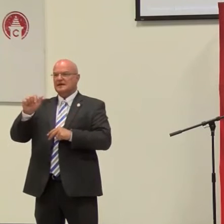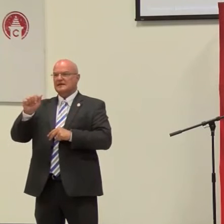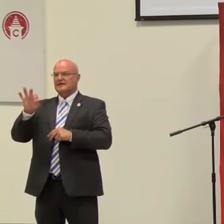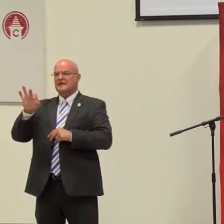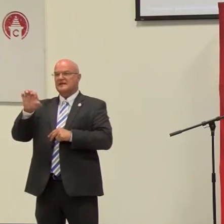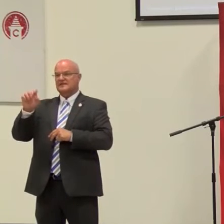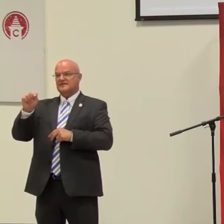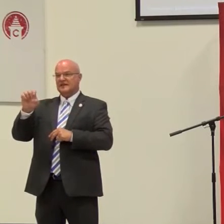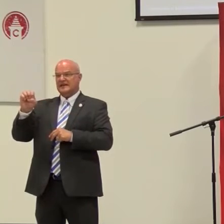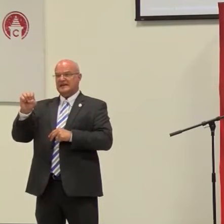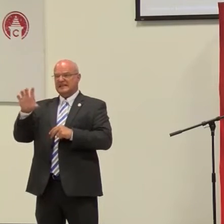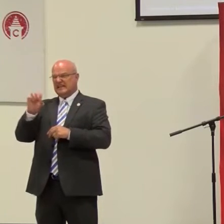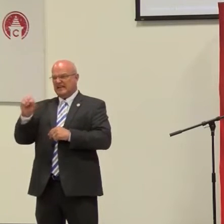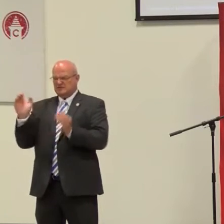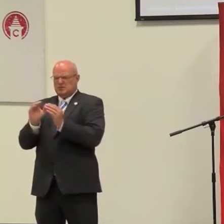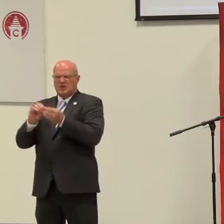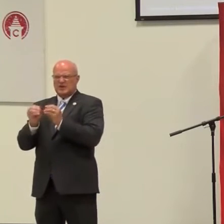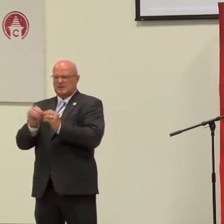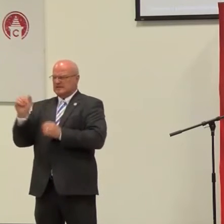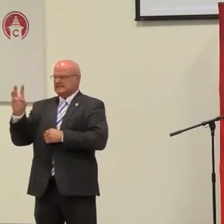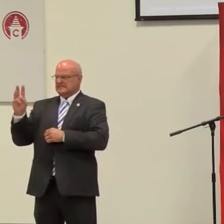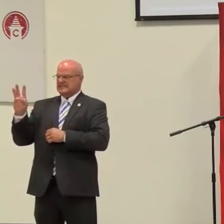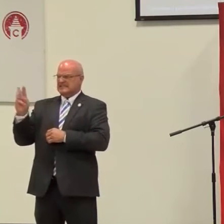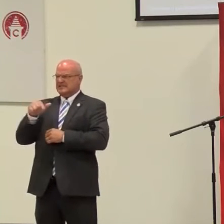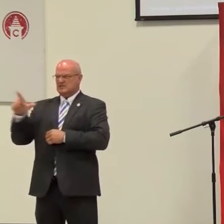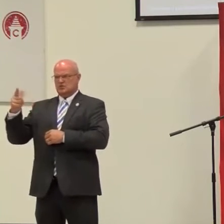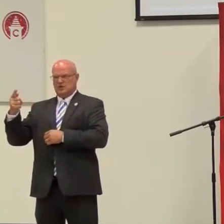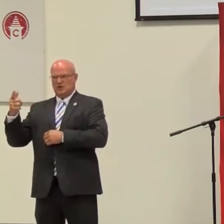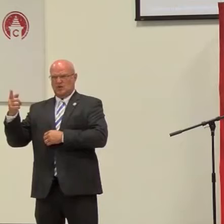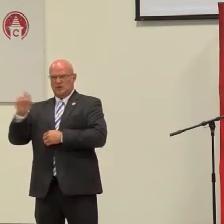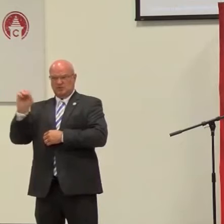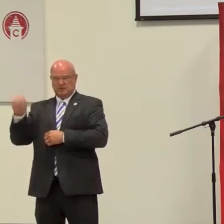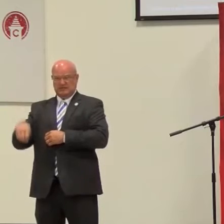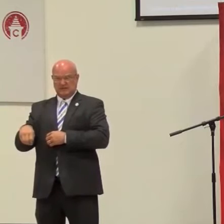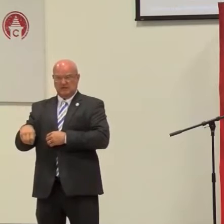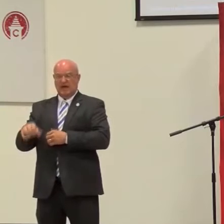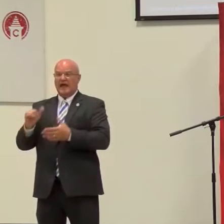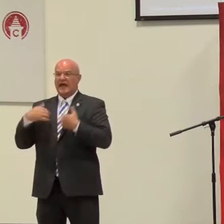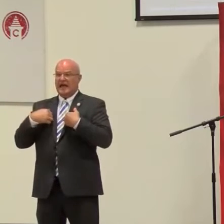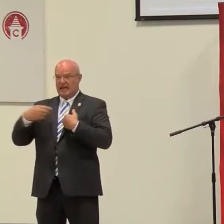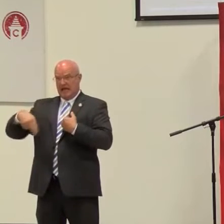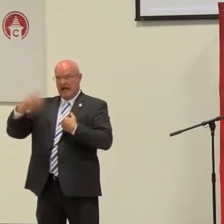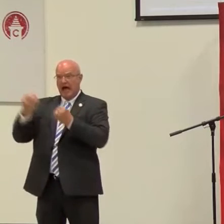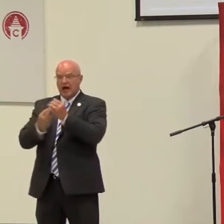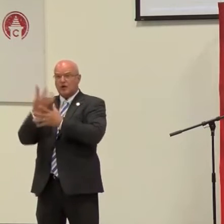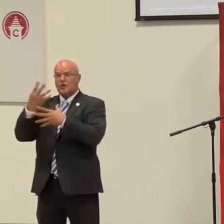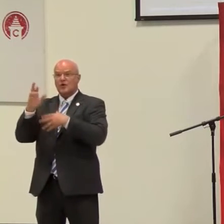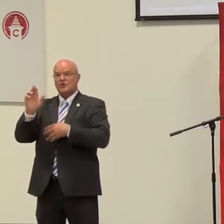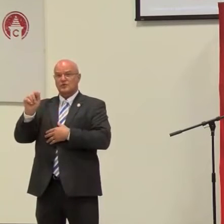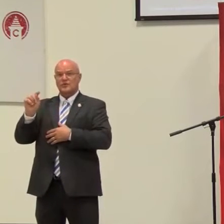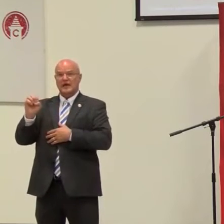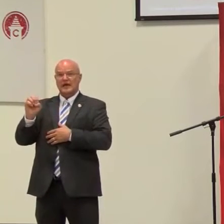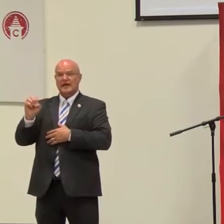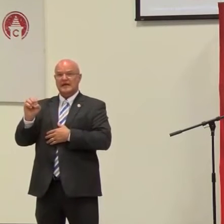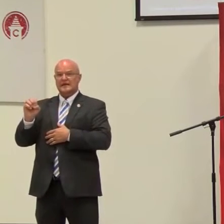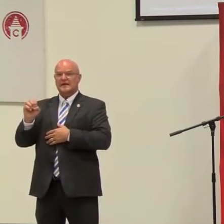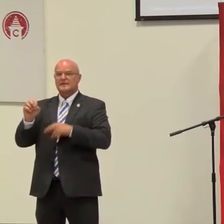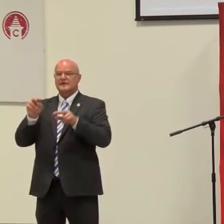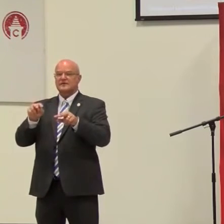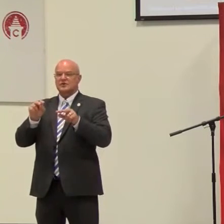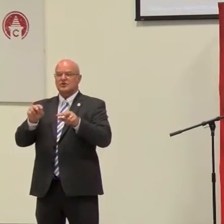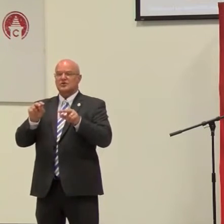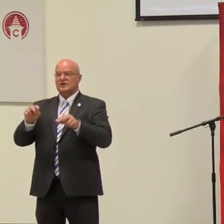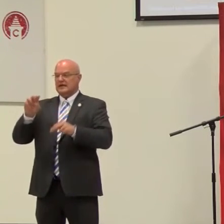Lafayette County, of course, these are smaller numbers, 16 to 21. Percentage-wise, they had a high growth rate. If you look